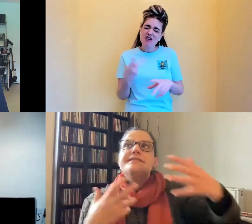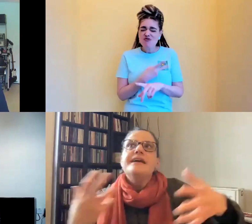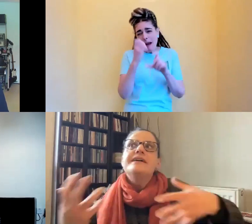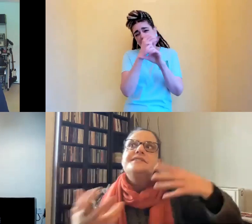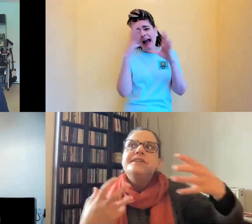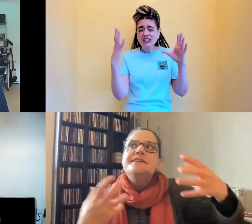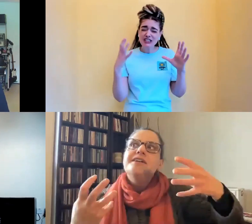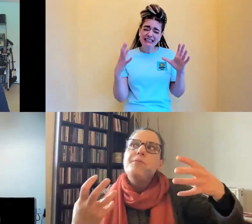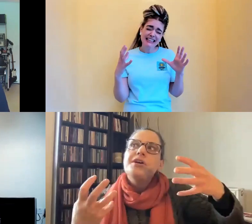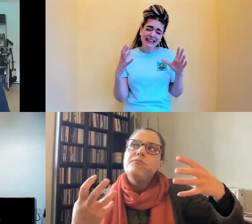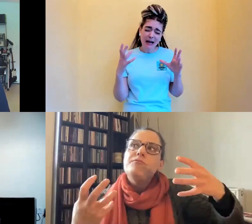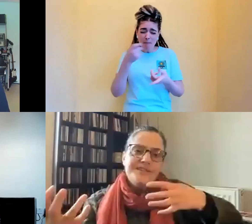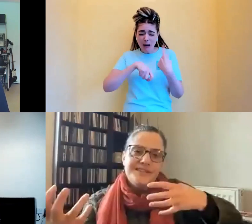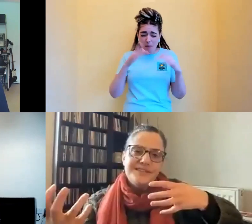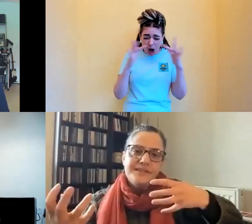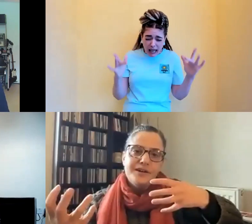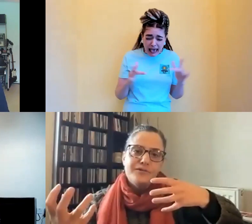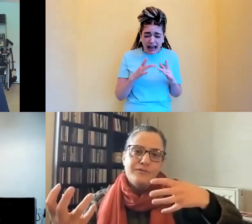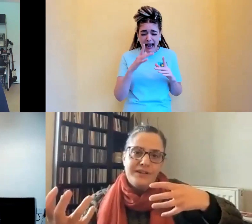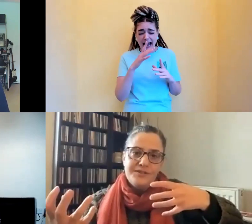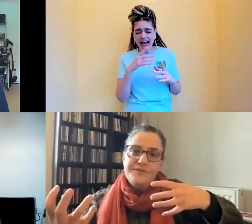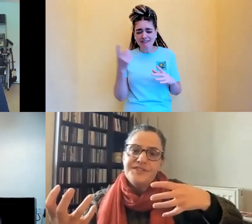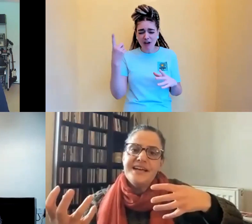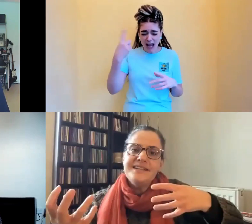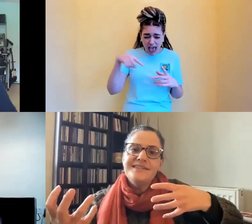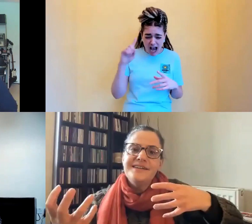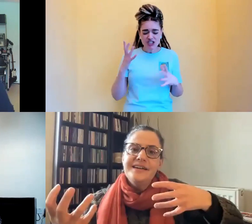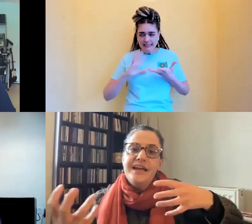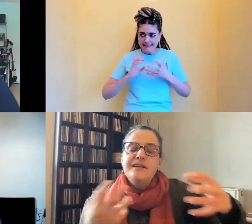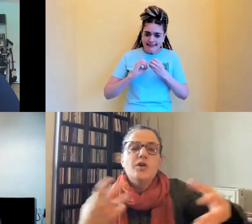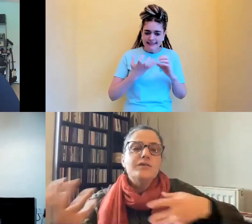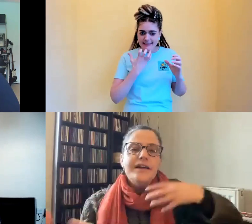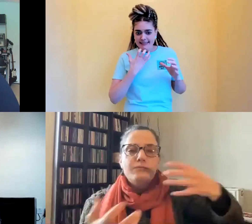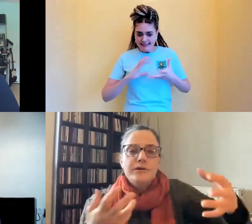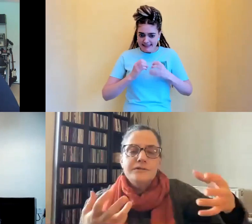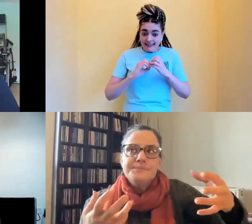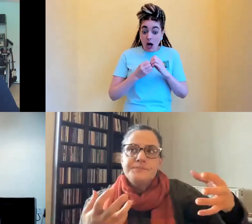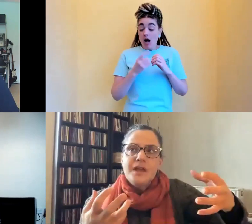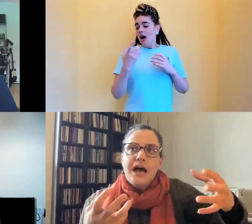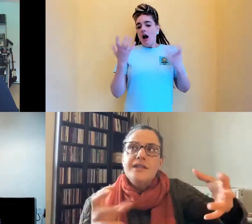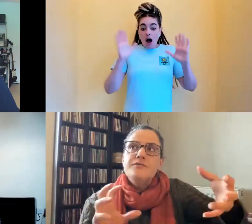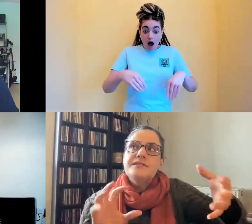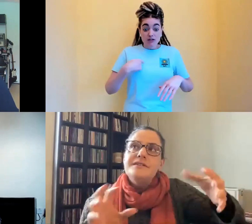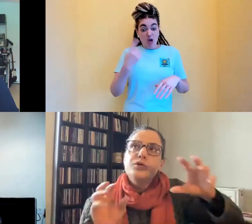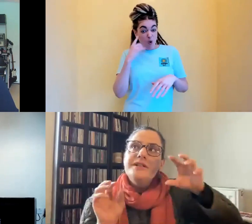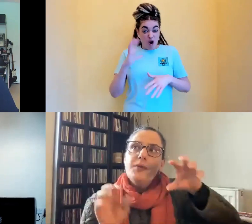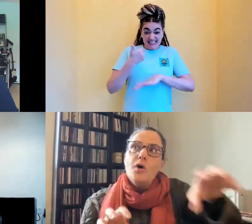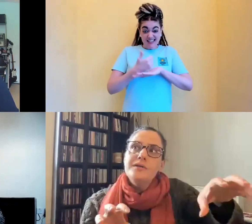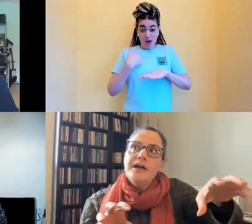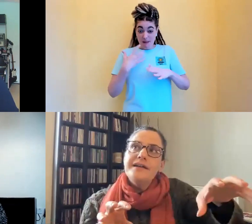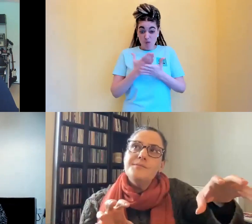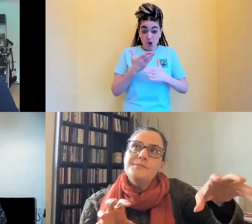this last year coming up with new pieces that are already sort of set in an online world. And rather than putting